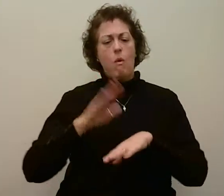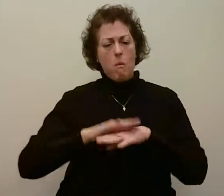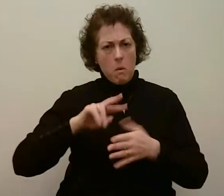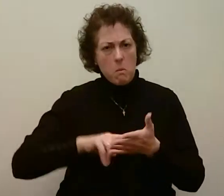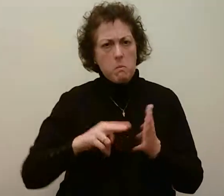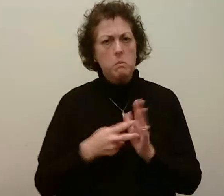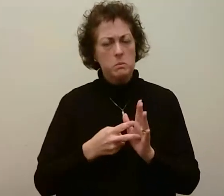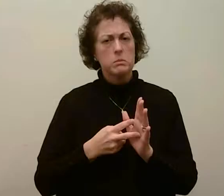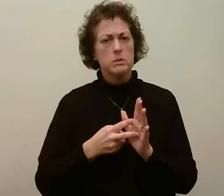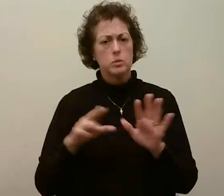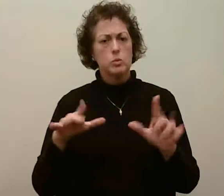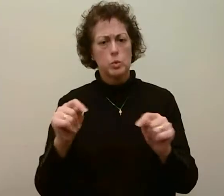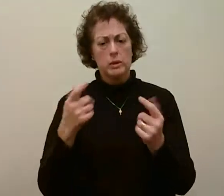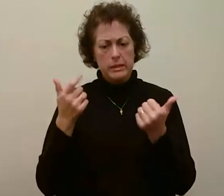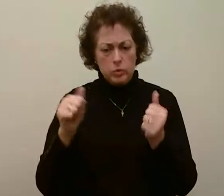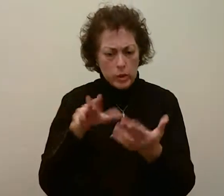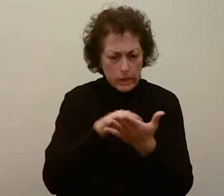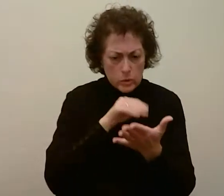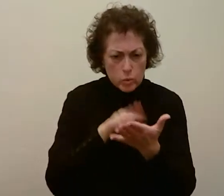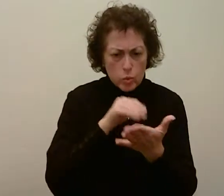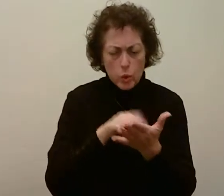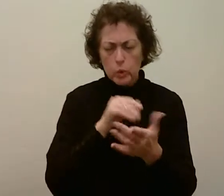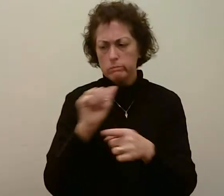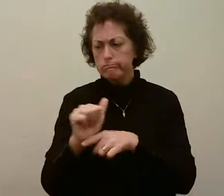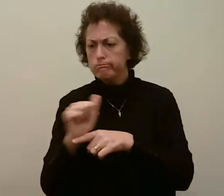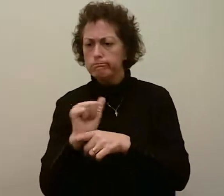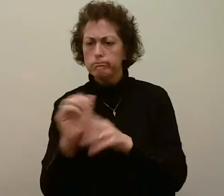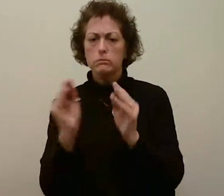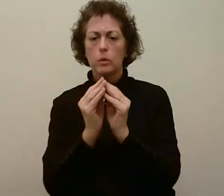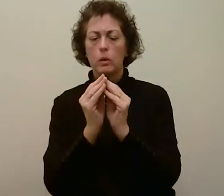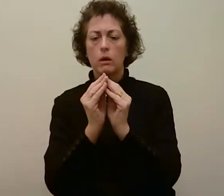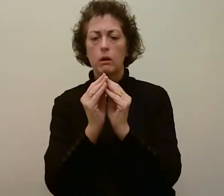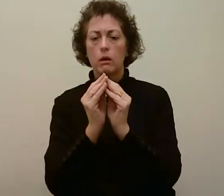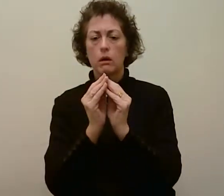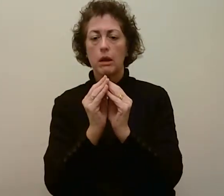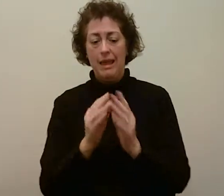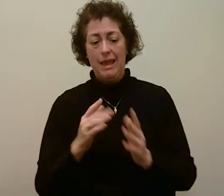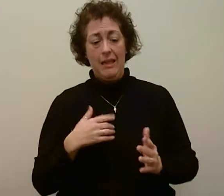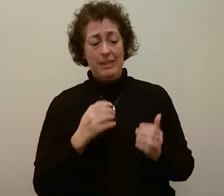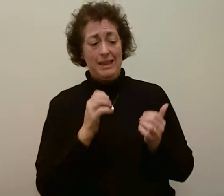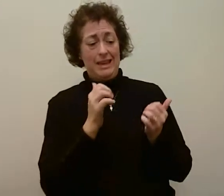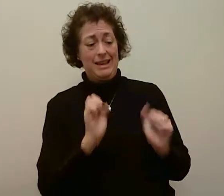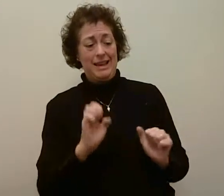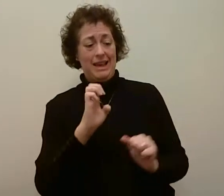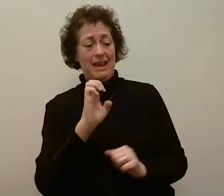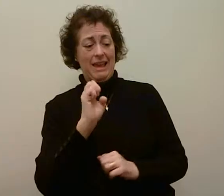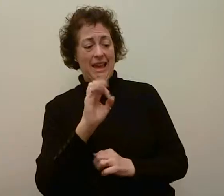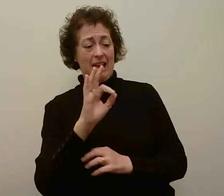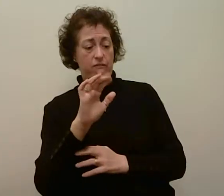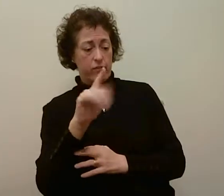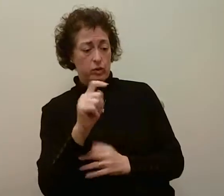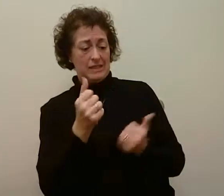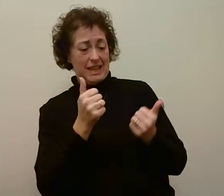to learn and practice more, then these efforts become more automatic and they start having more